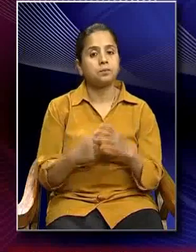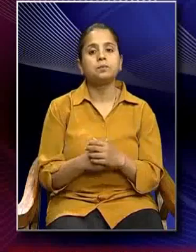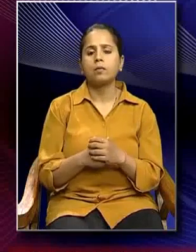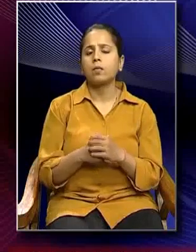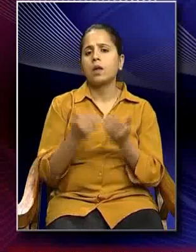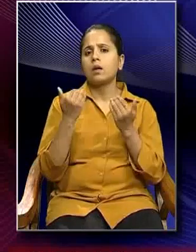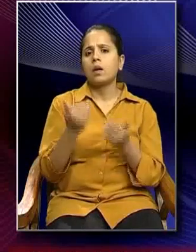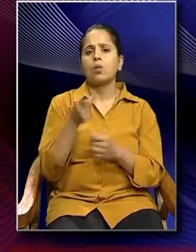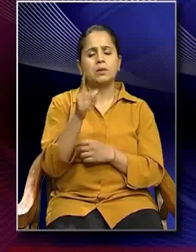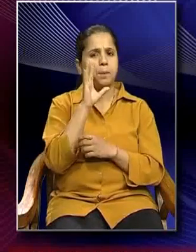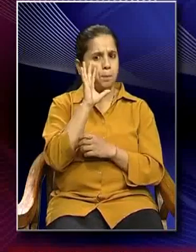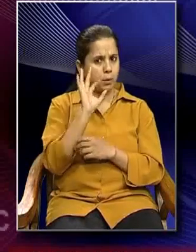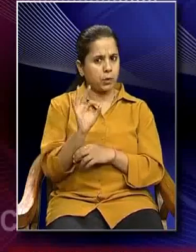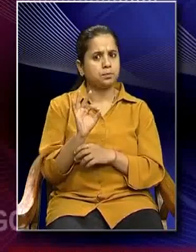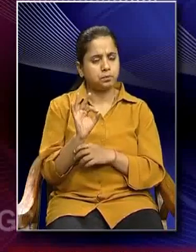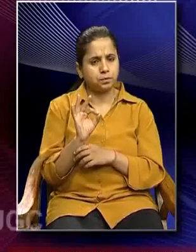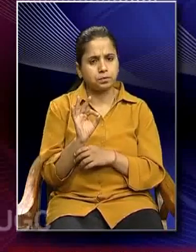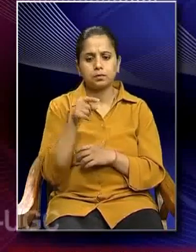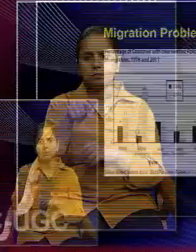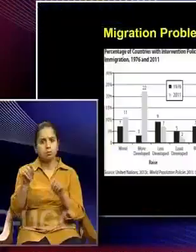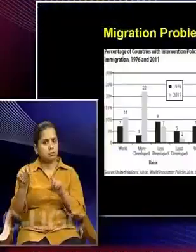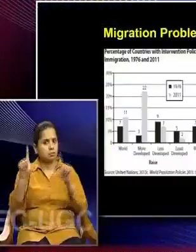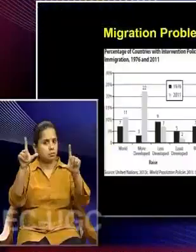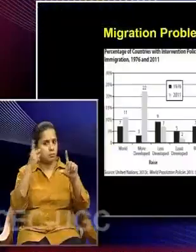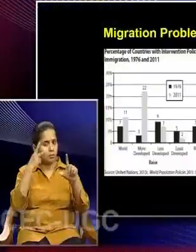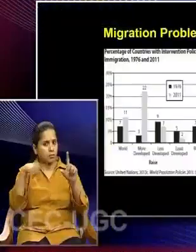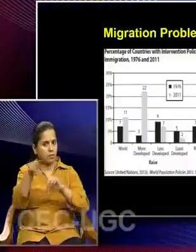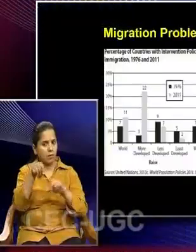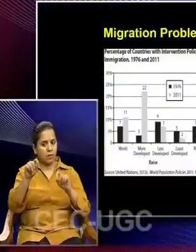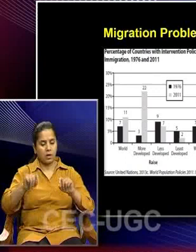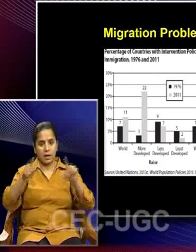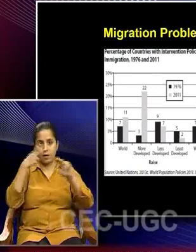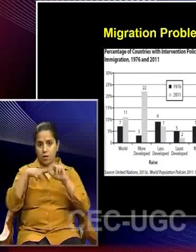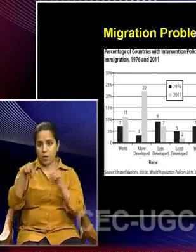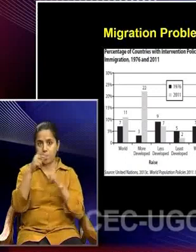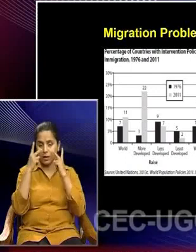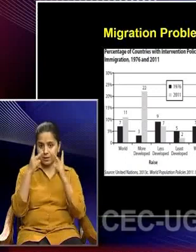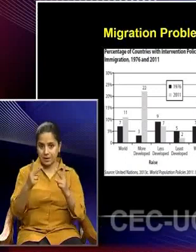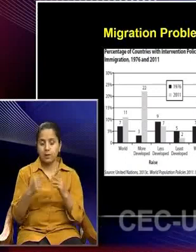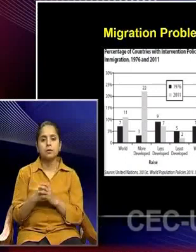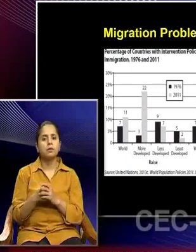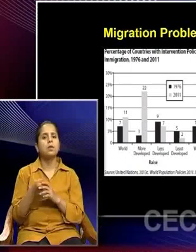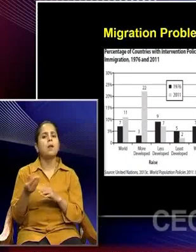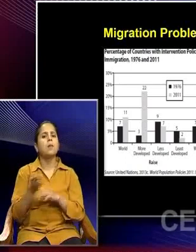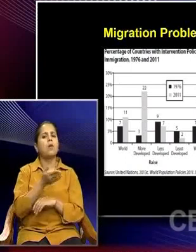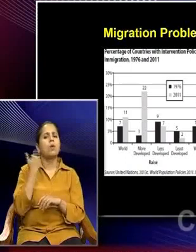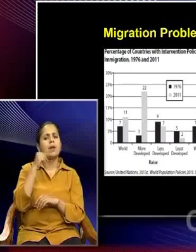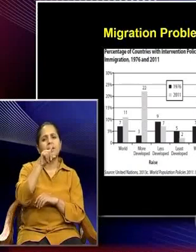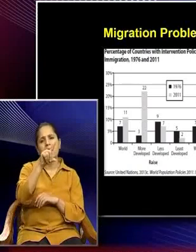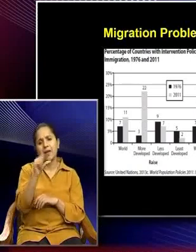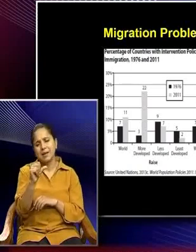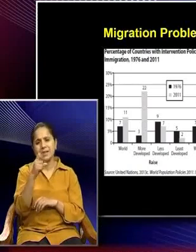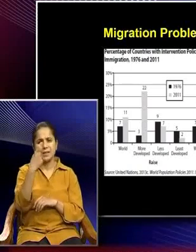Now this is an important slide. If you can look at this slide, in early